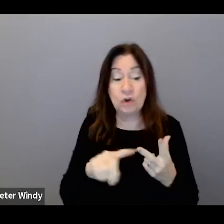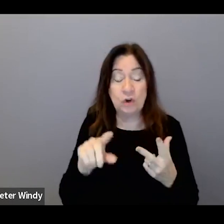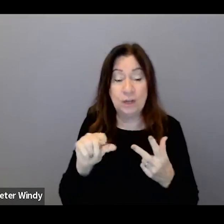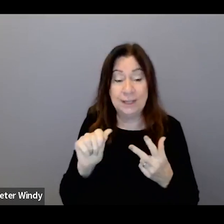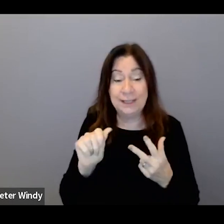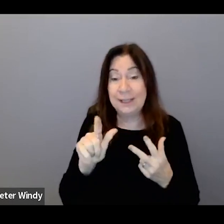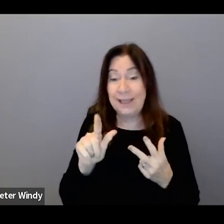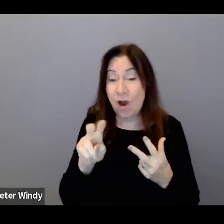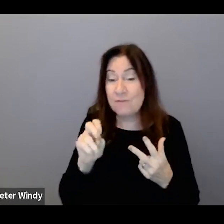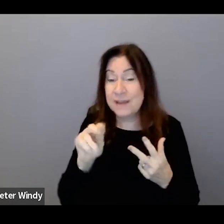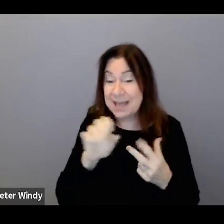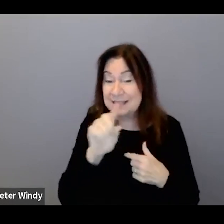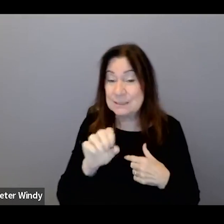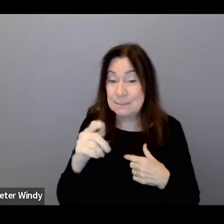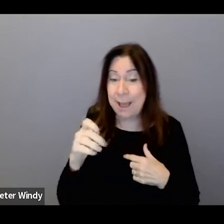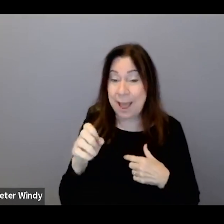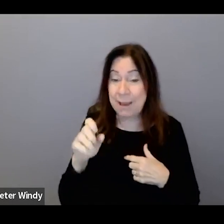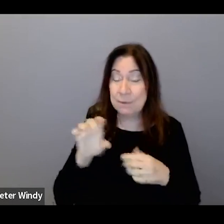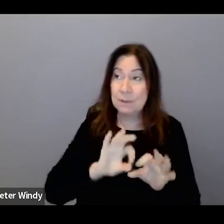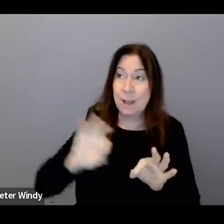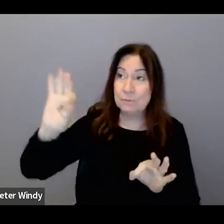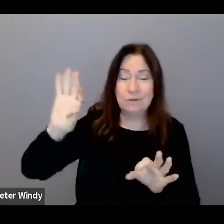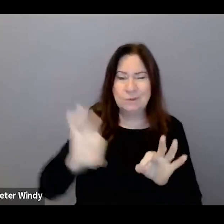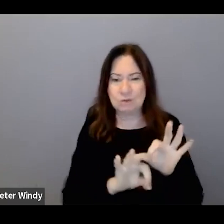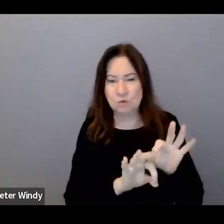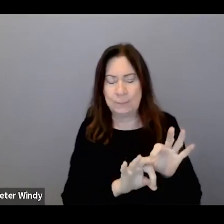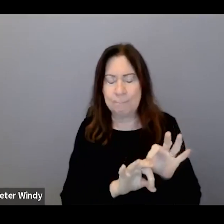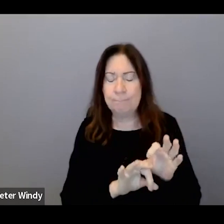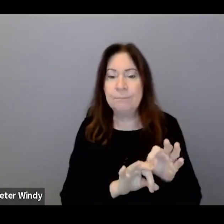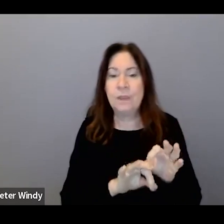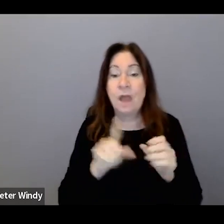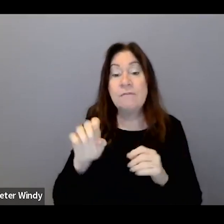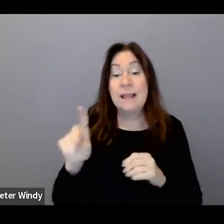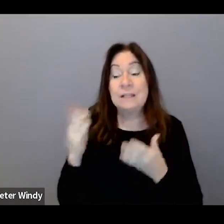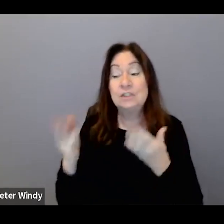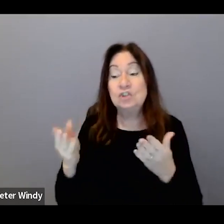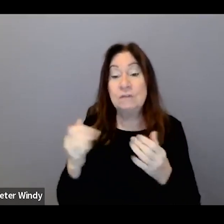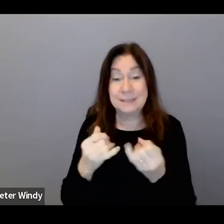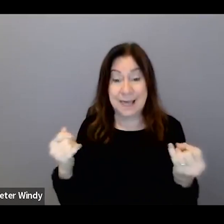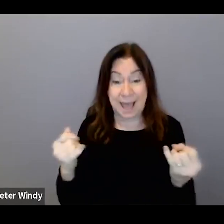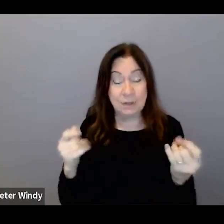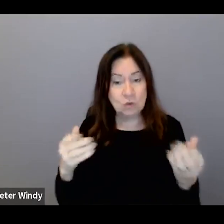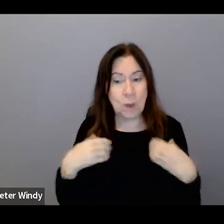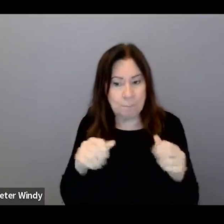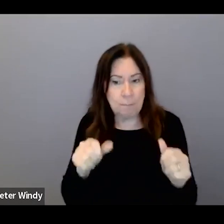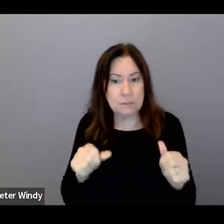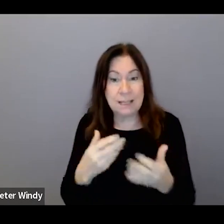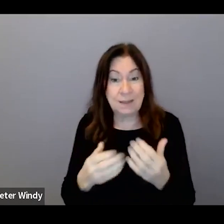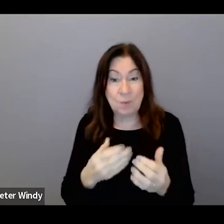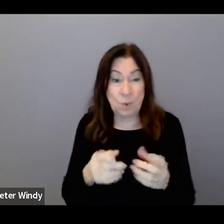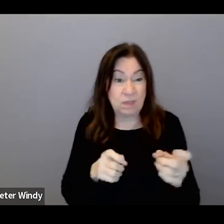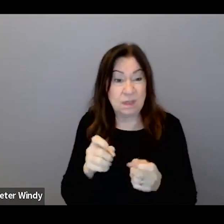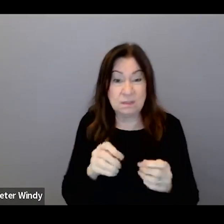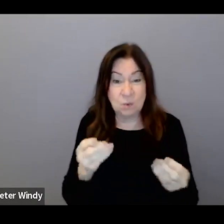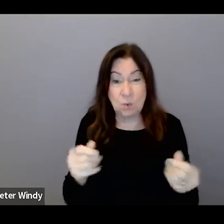could potentially be upstream or downstream of a lead service line, you have the potential, even with the corrosion